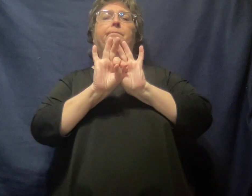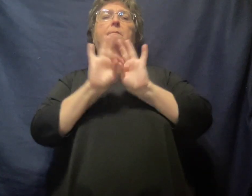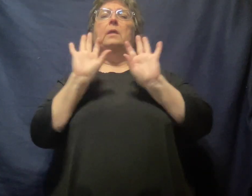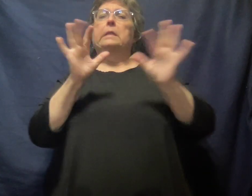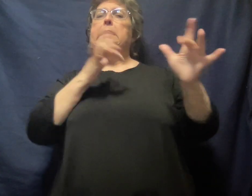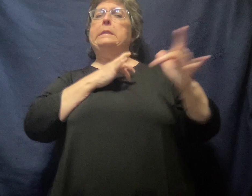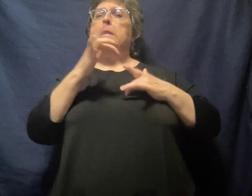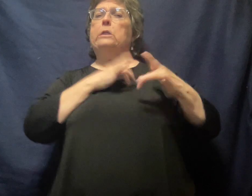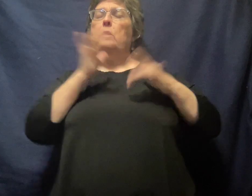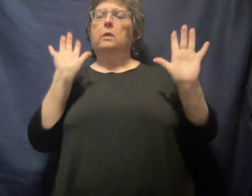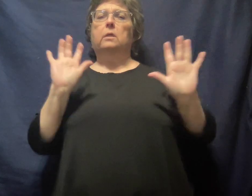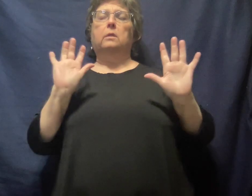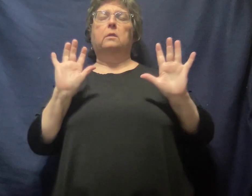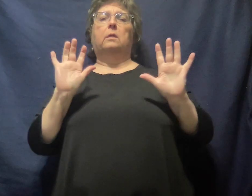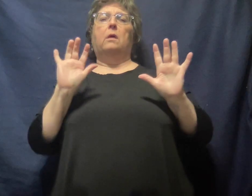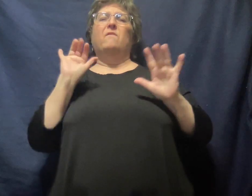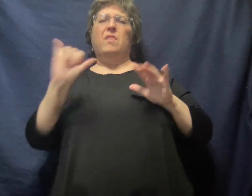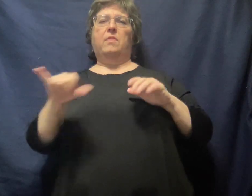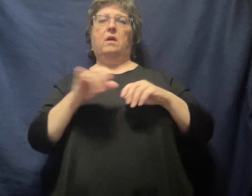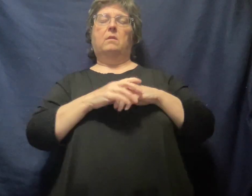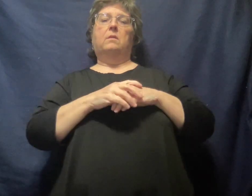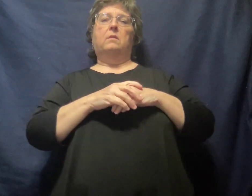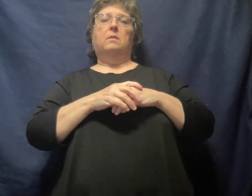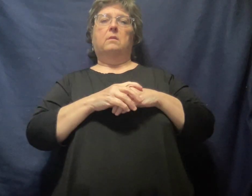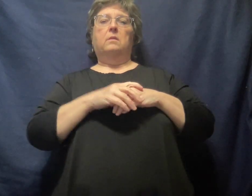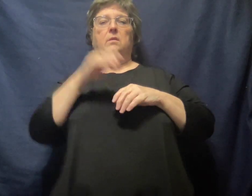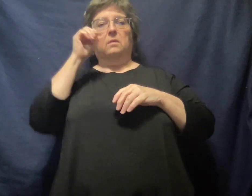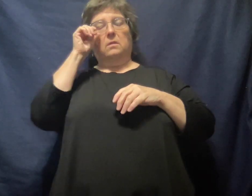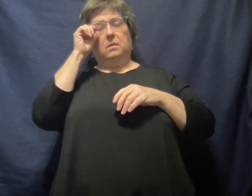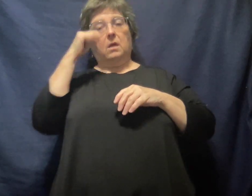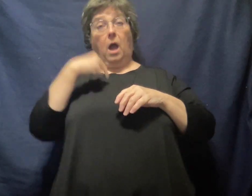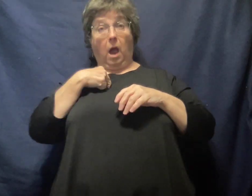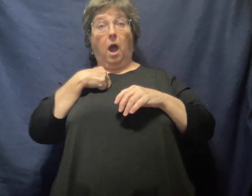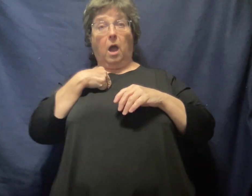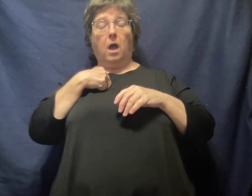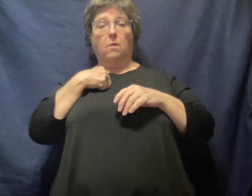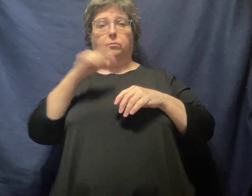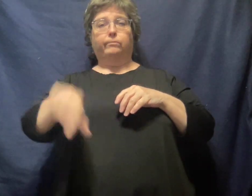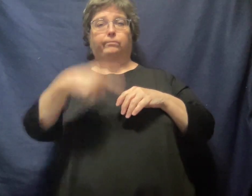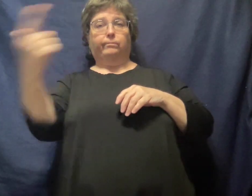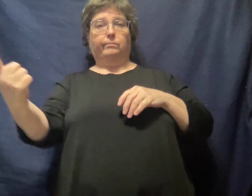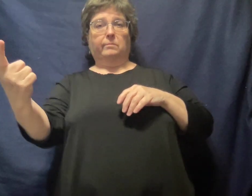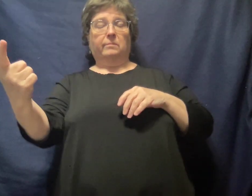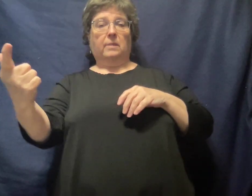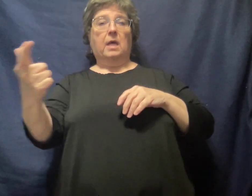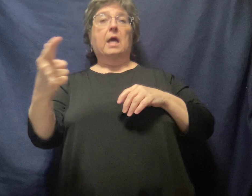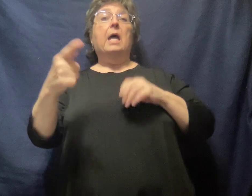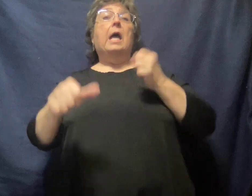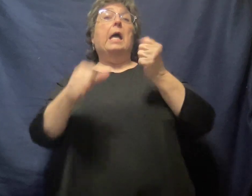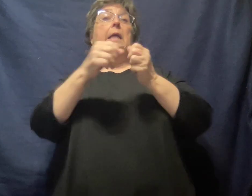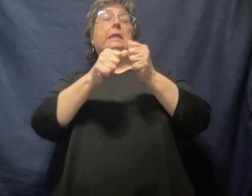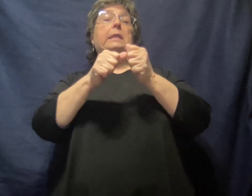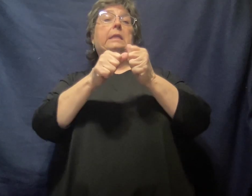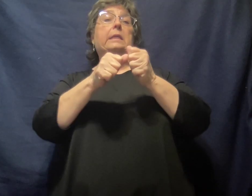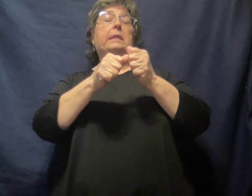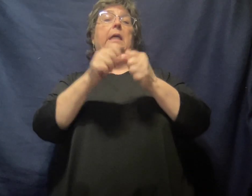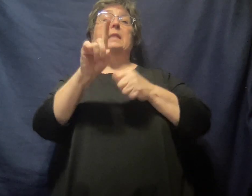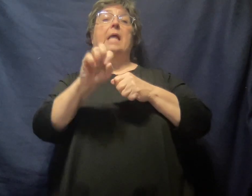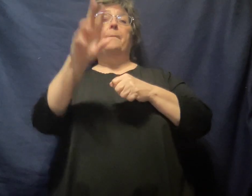concerning about that. I am going to turn it over to our Deputy Commissioner for the Department of Homeland Security Emergency Services,